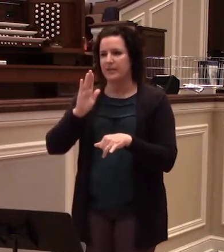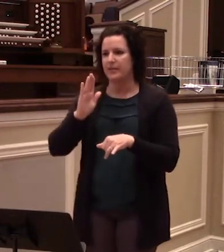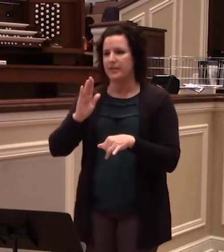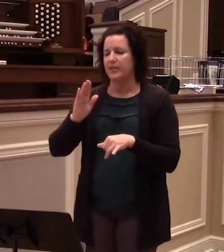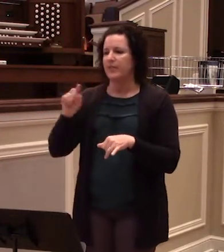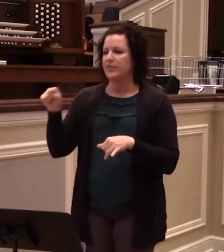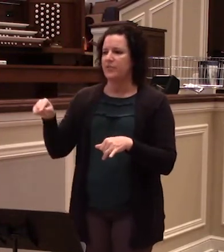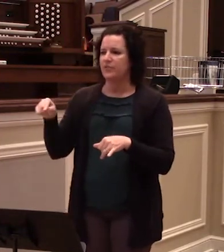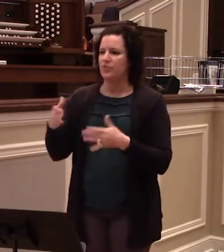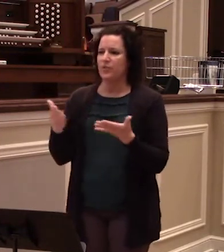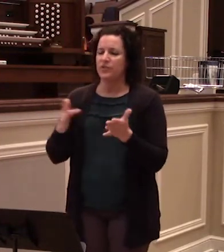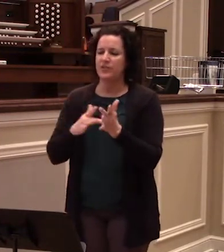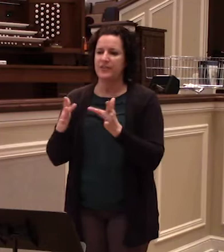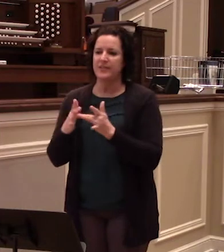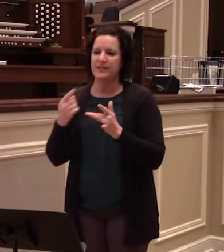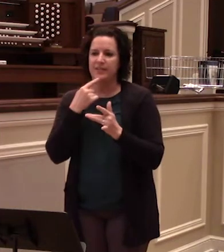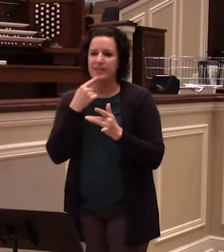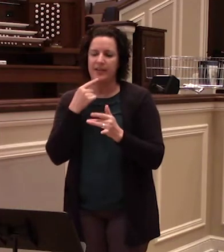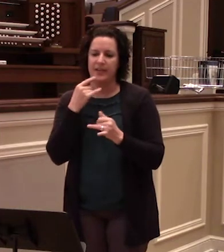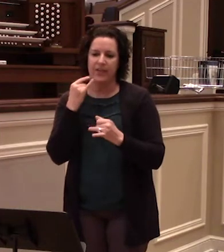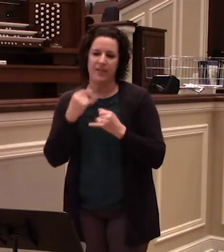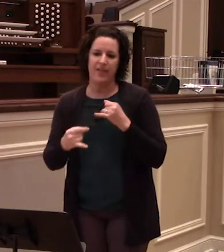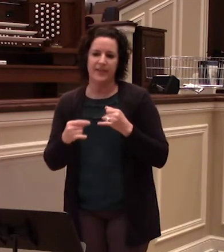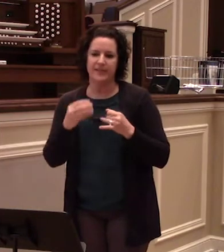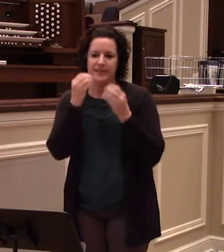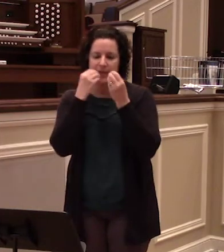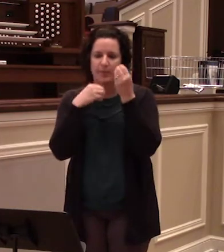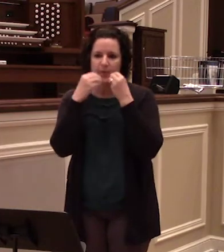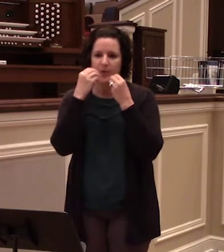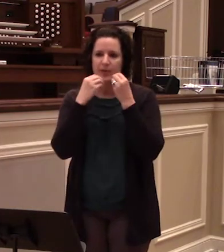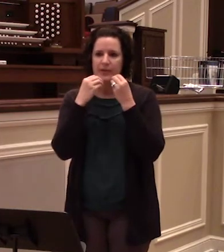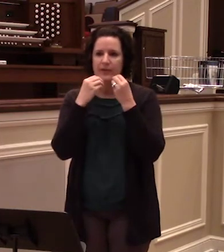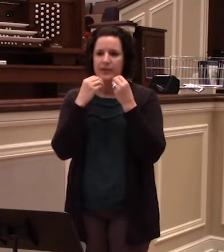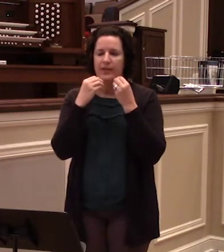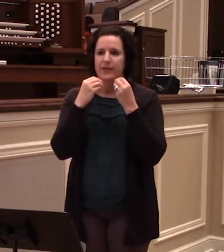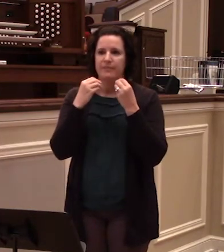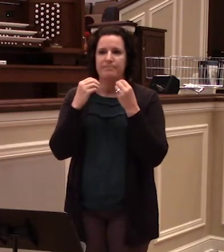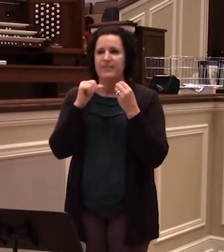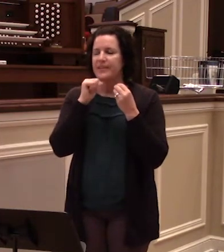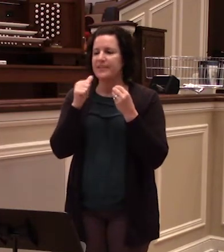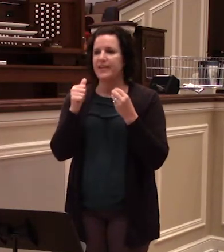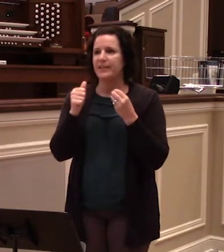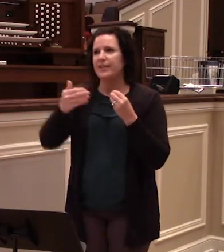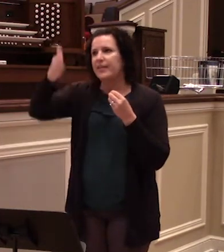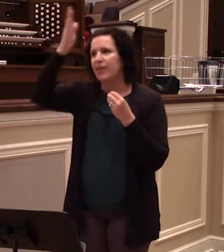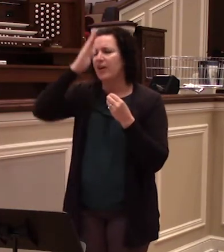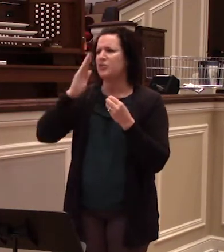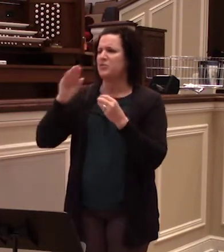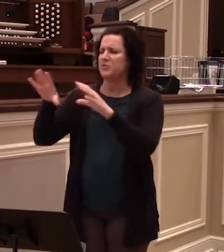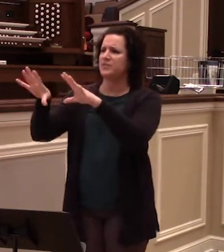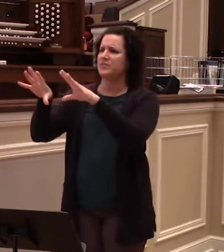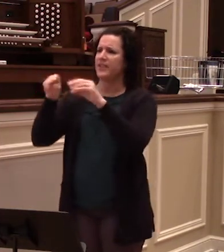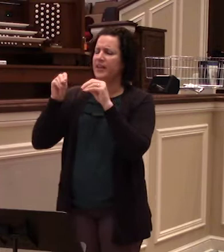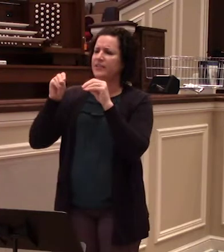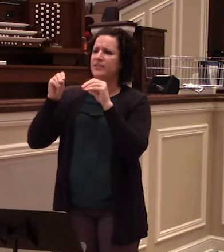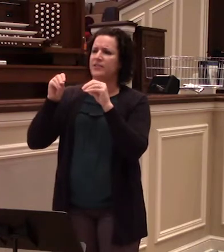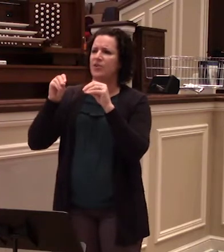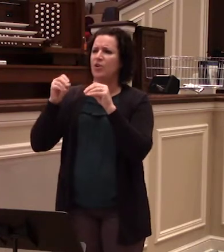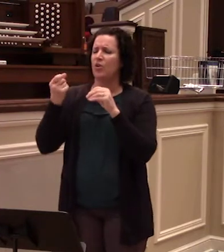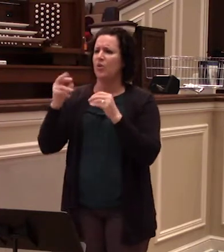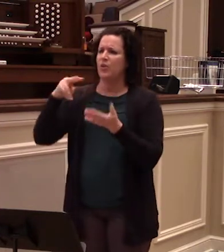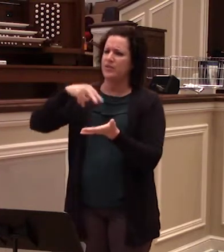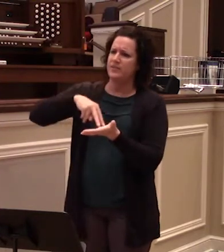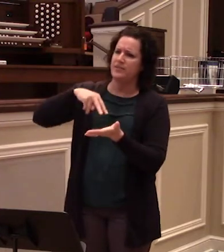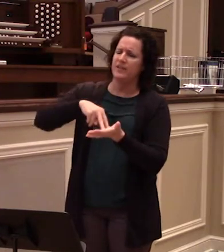the Last Supper. If you want to understand who God is, he is not a God who takes. He is not a God who stands with